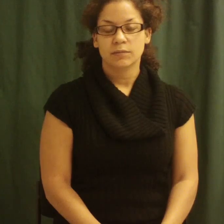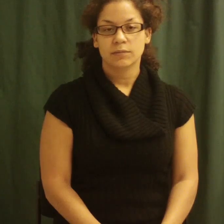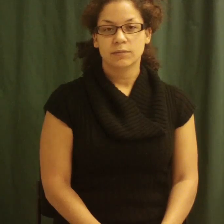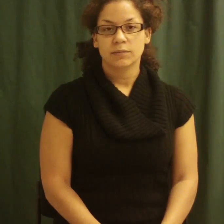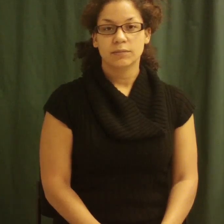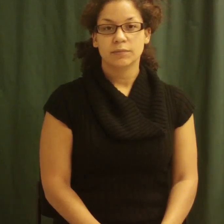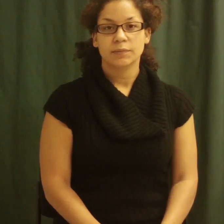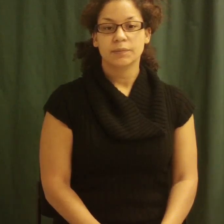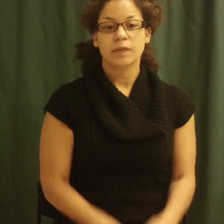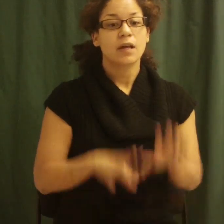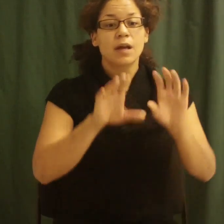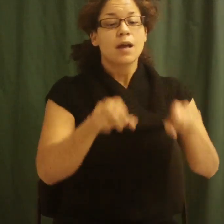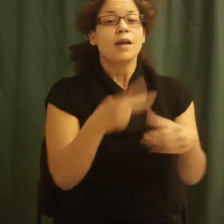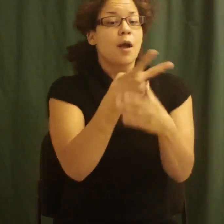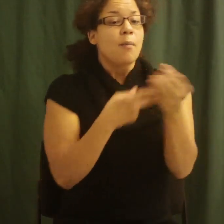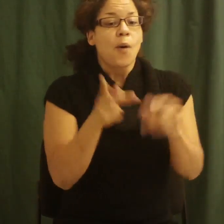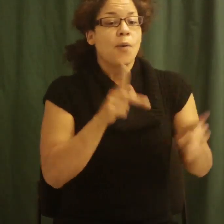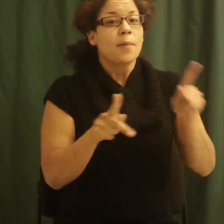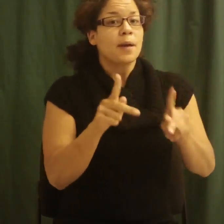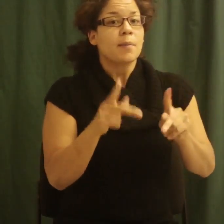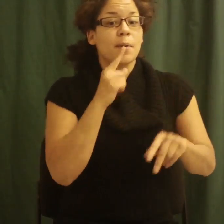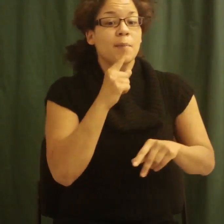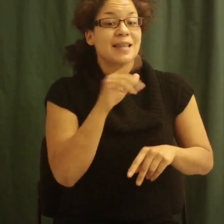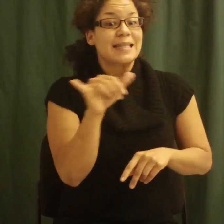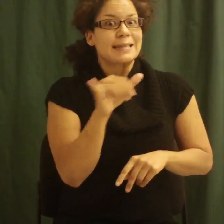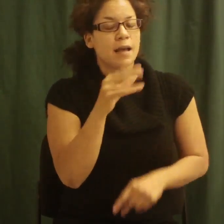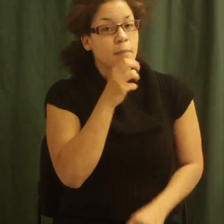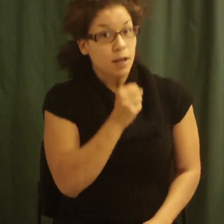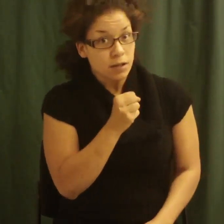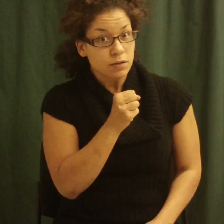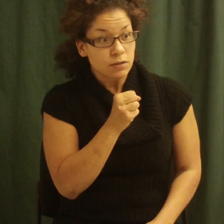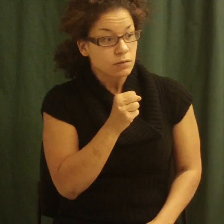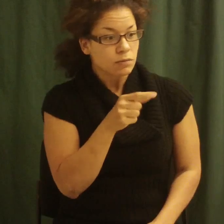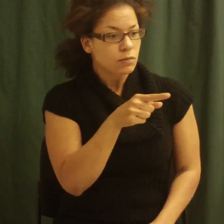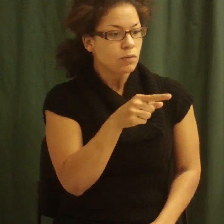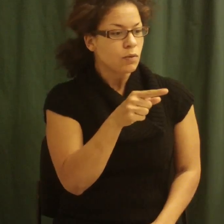Can both people be the same age? Why, Sarah?